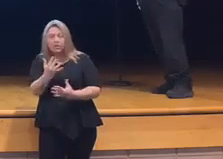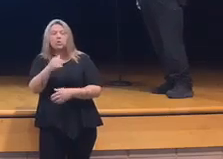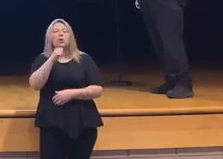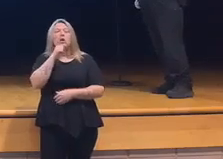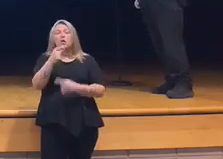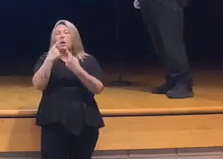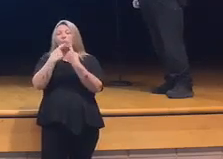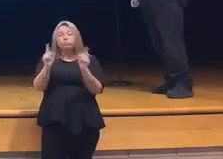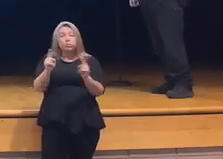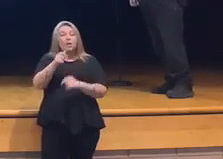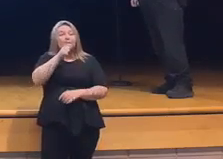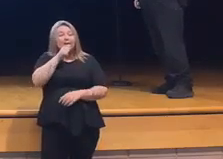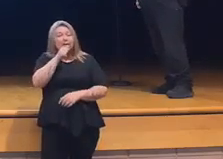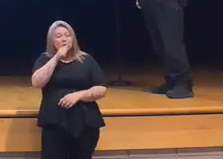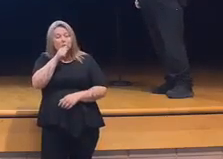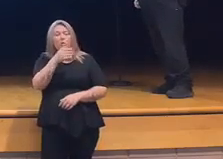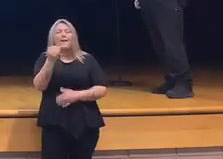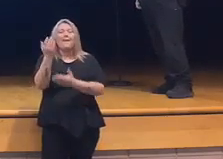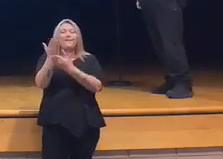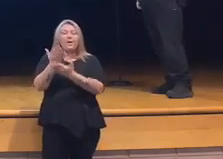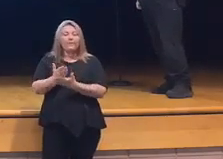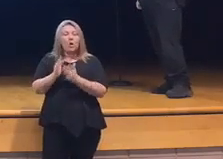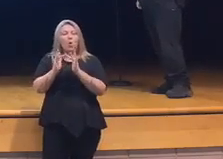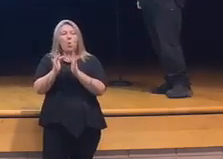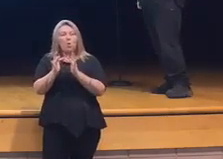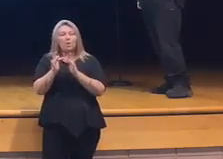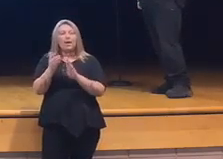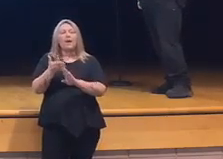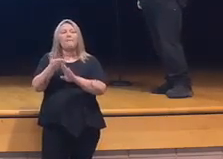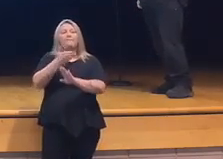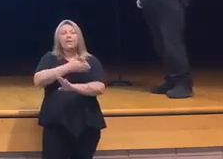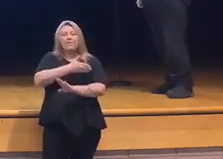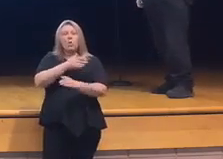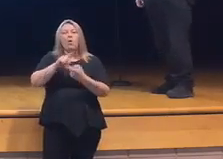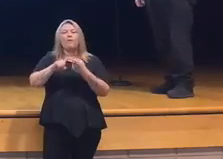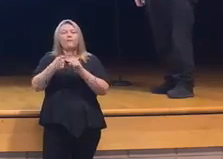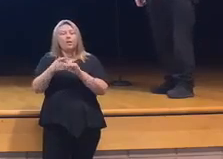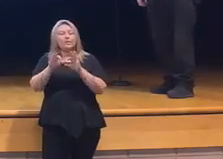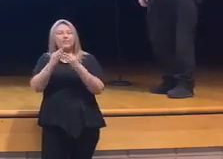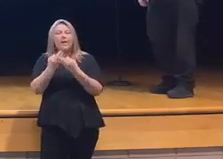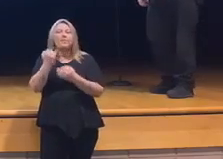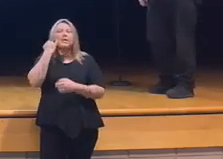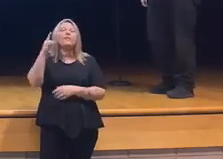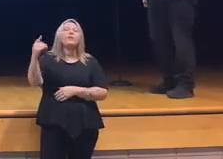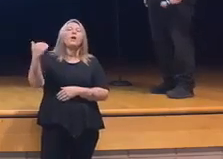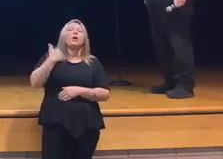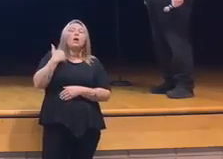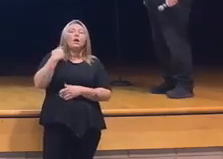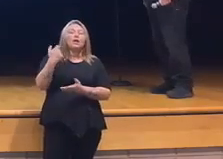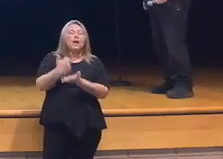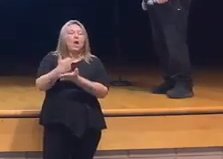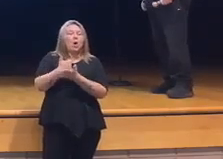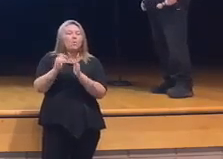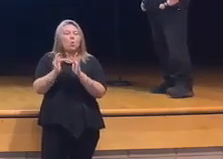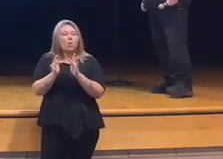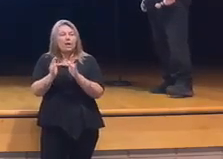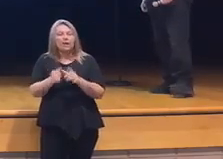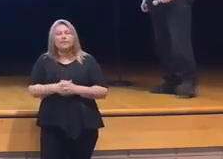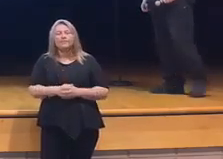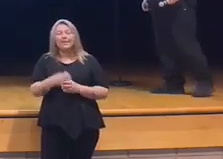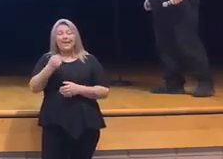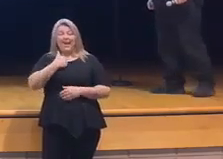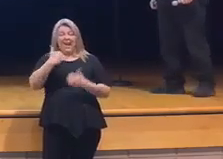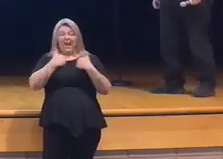passwords. And of course, verify online before helping friends and family that request help online. And then I had two that I added